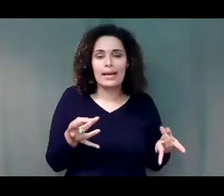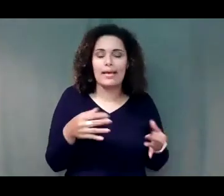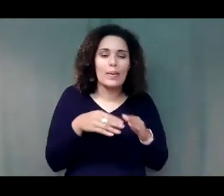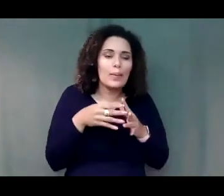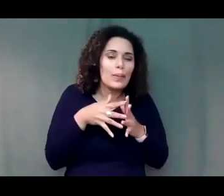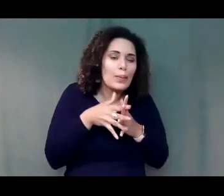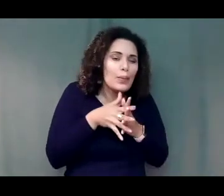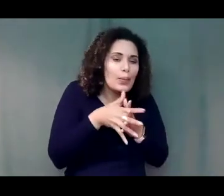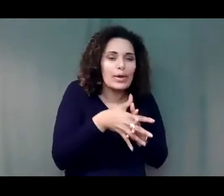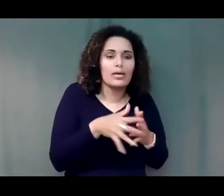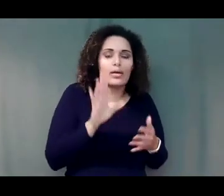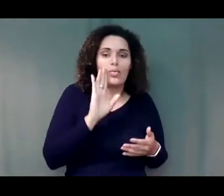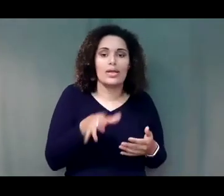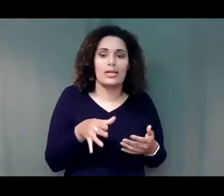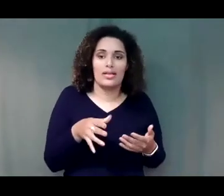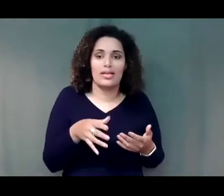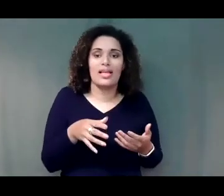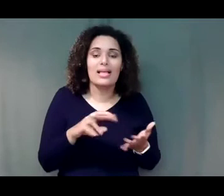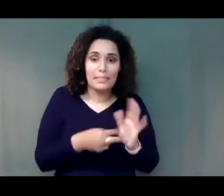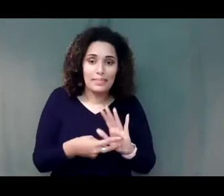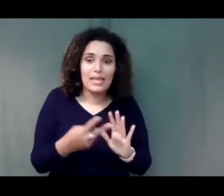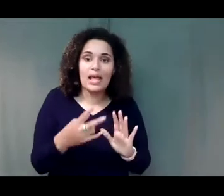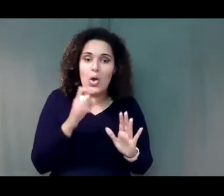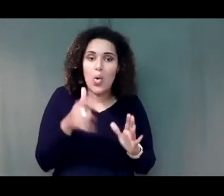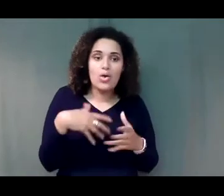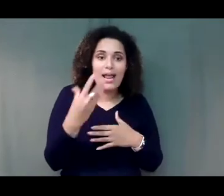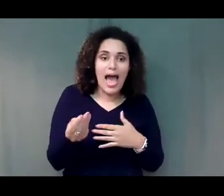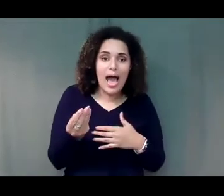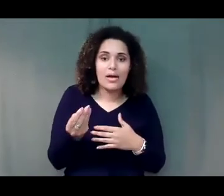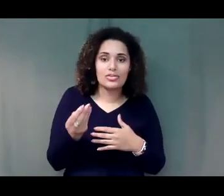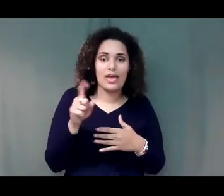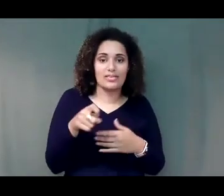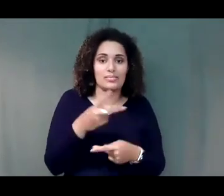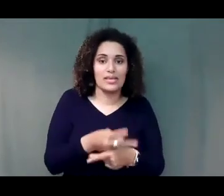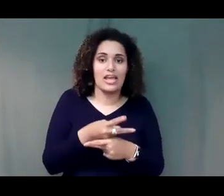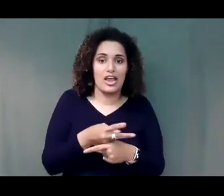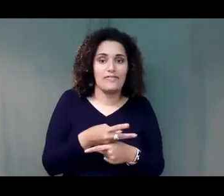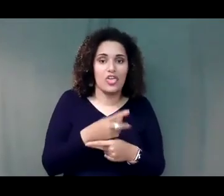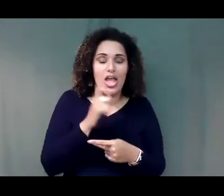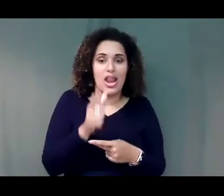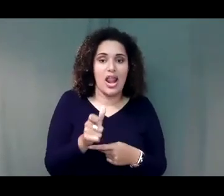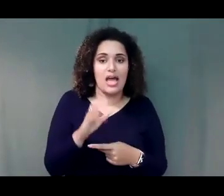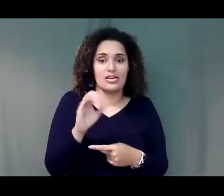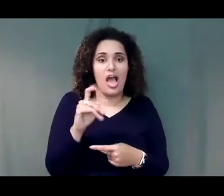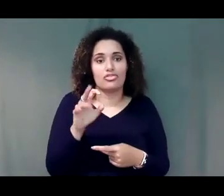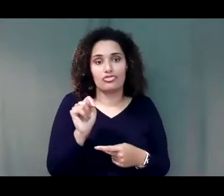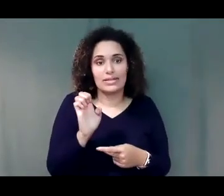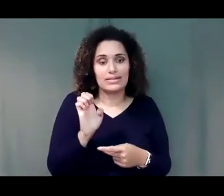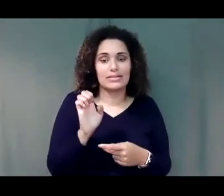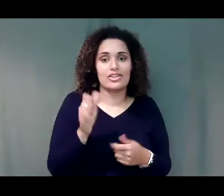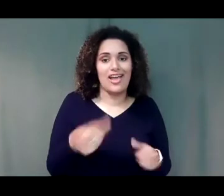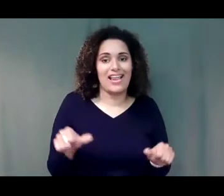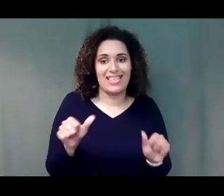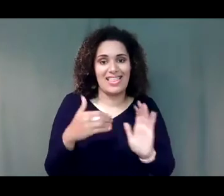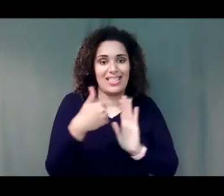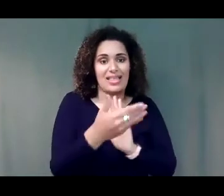it does. And once it gets in there, it won't come out. Right. So you have to be really careful not to put concrete or any kind of sealer